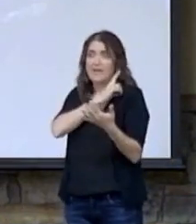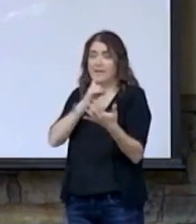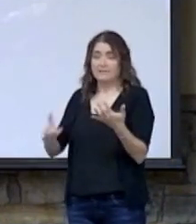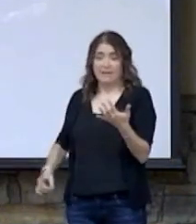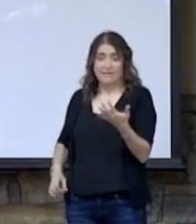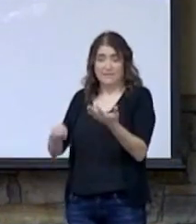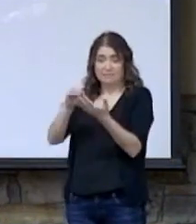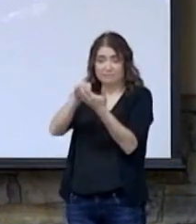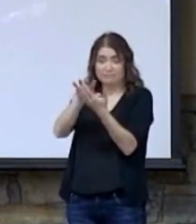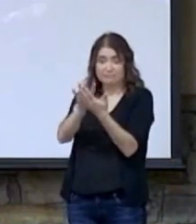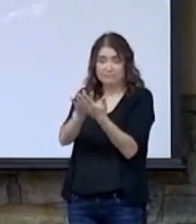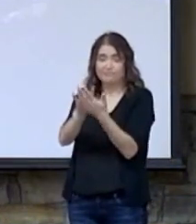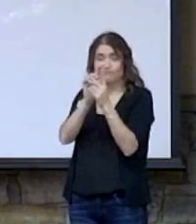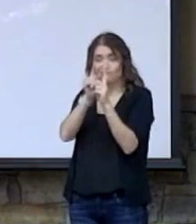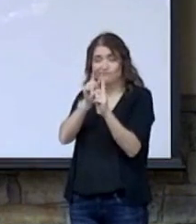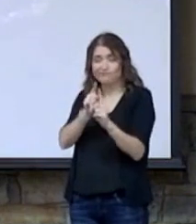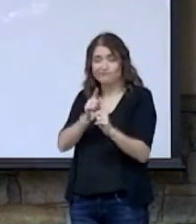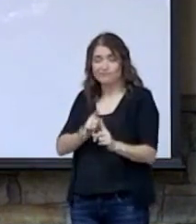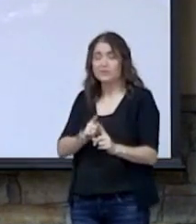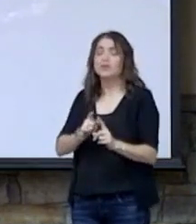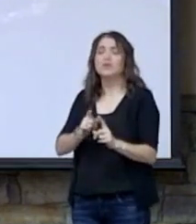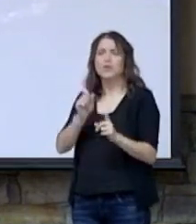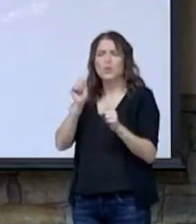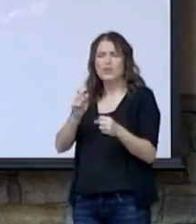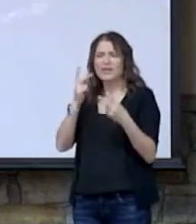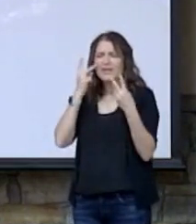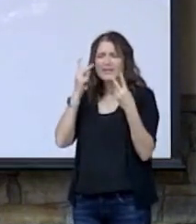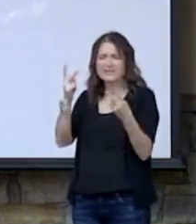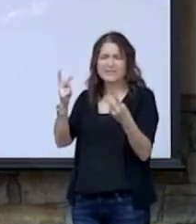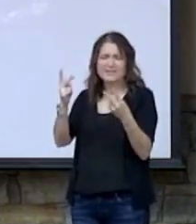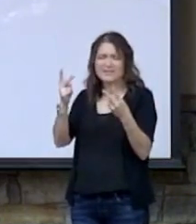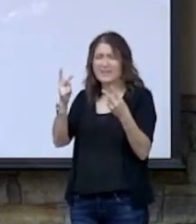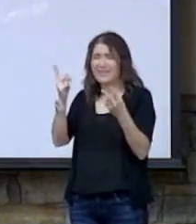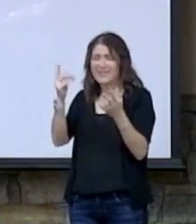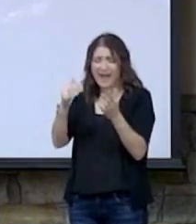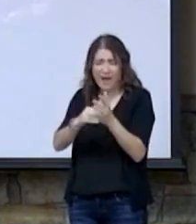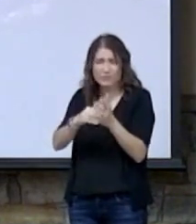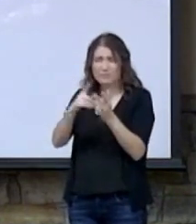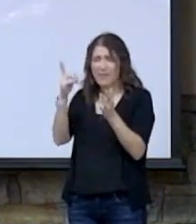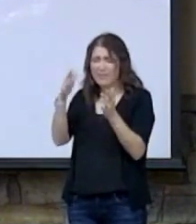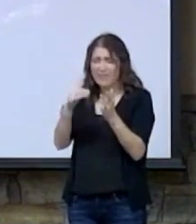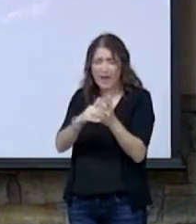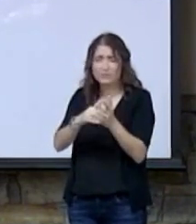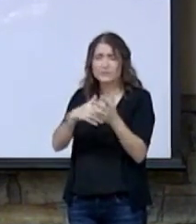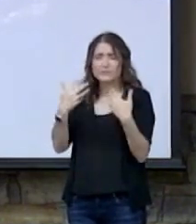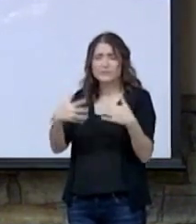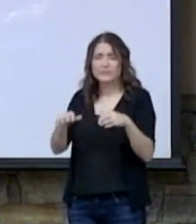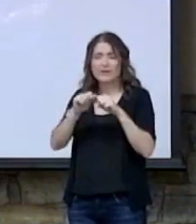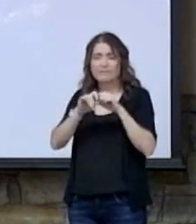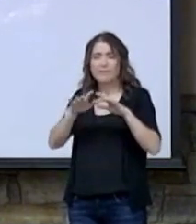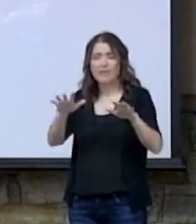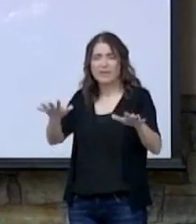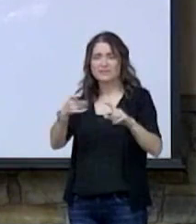lists, we could see any number of thousands upon thousands of blessings that all flow